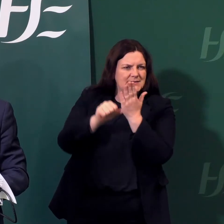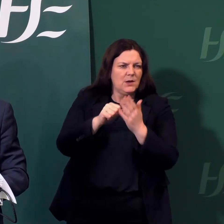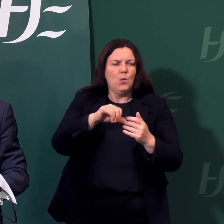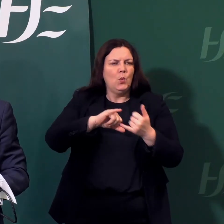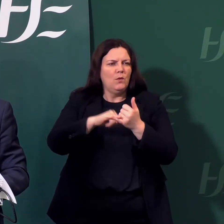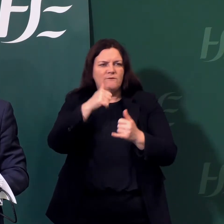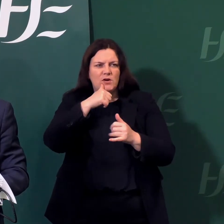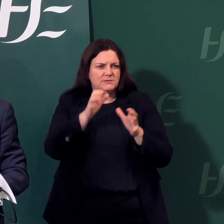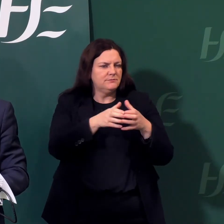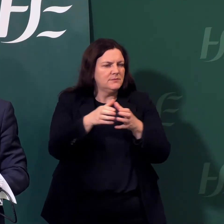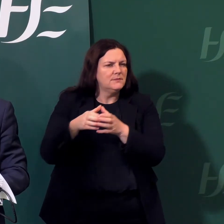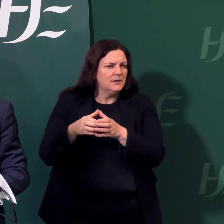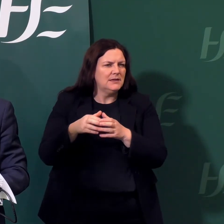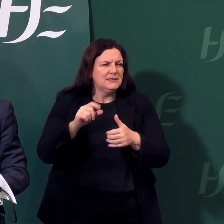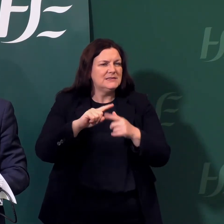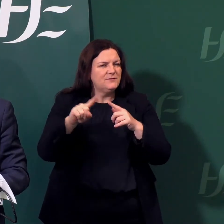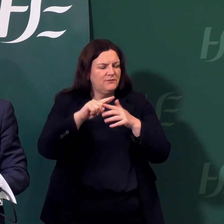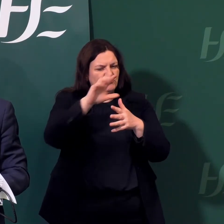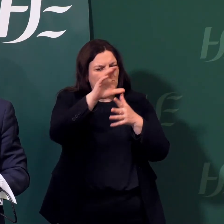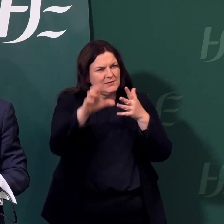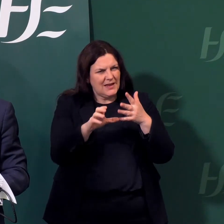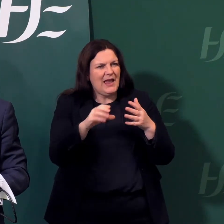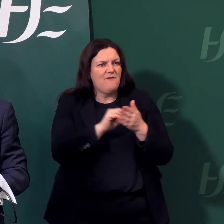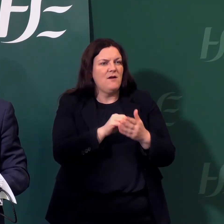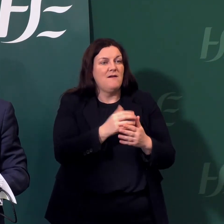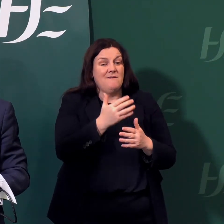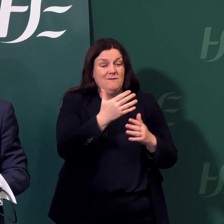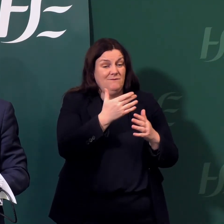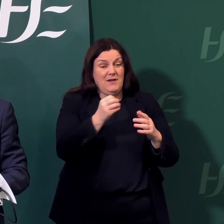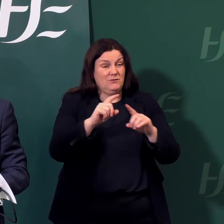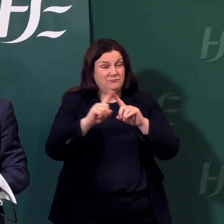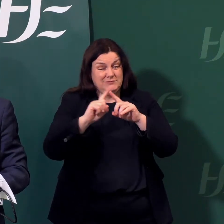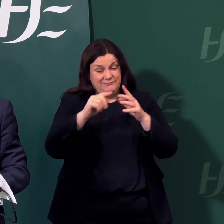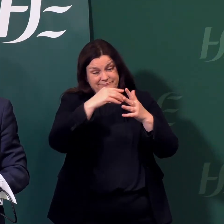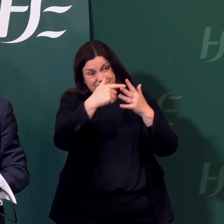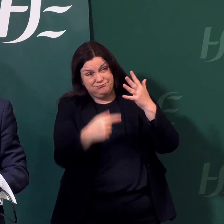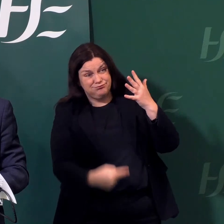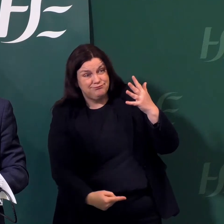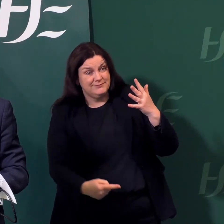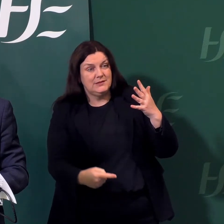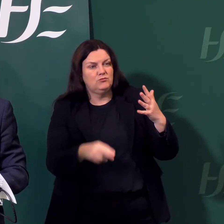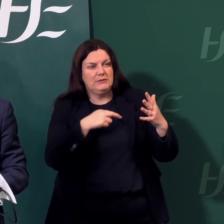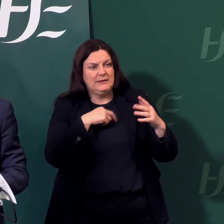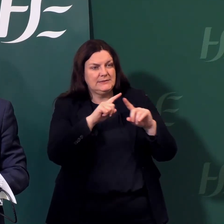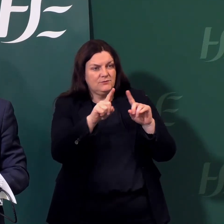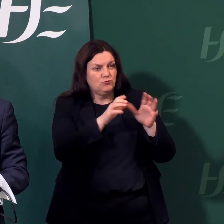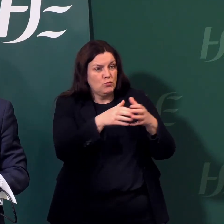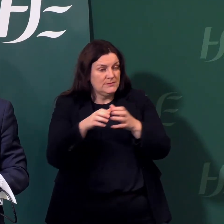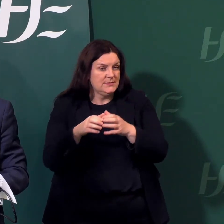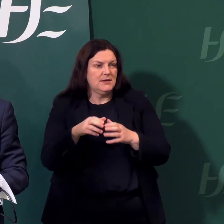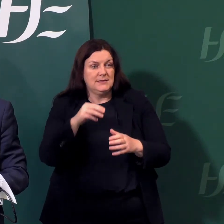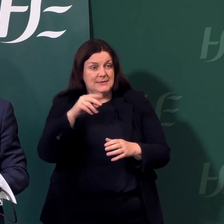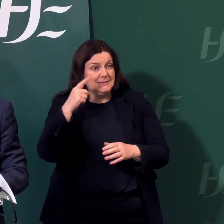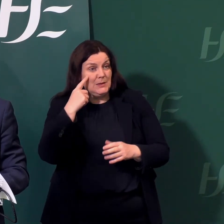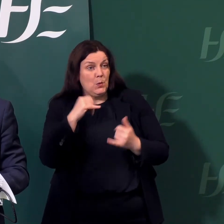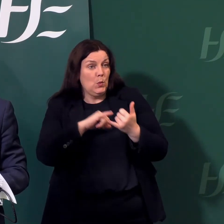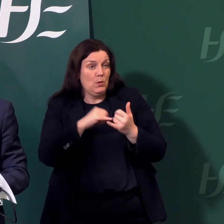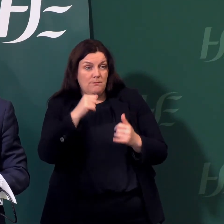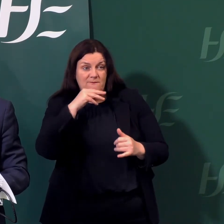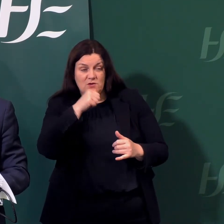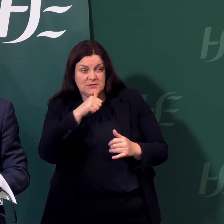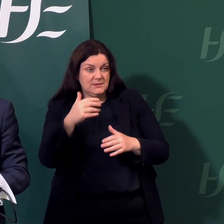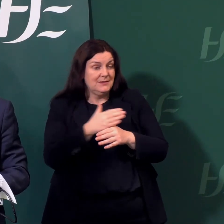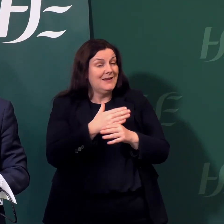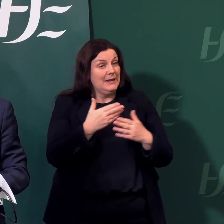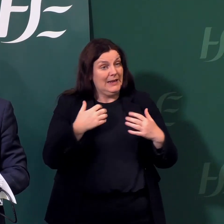5-month criteria for the various prioritised groups as they come through. Interestingly, just to note, Ireland is now in